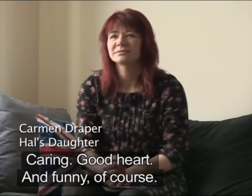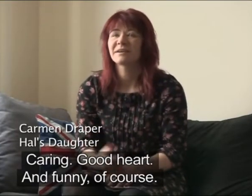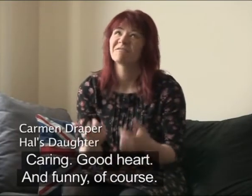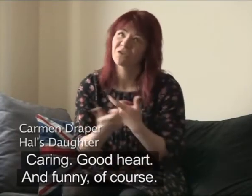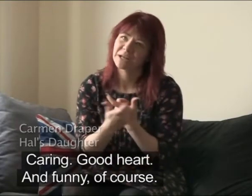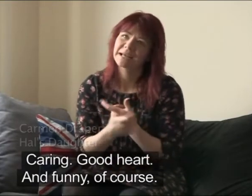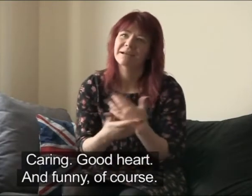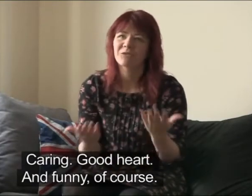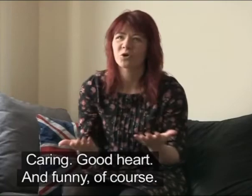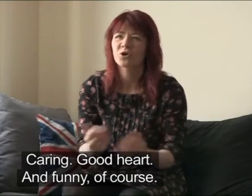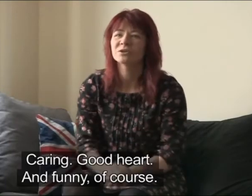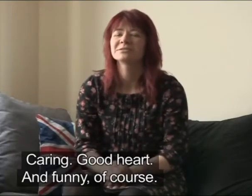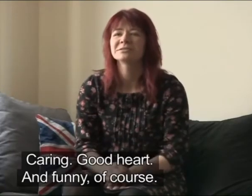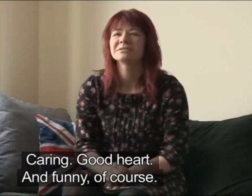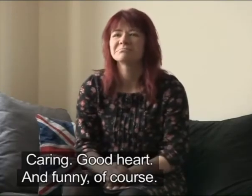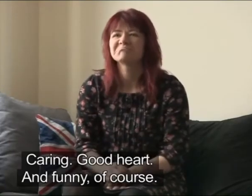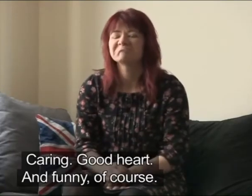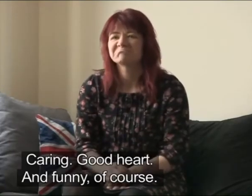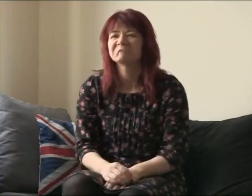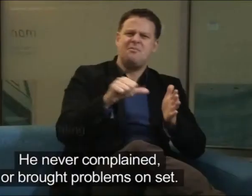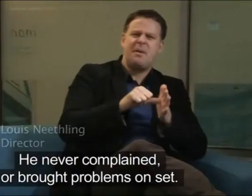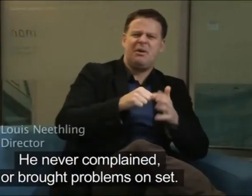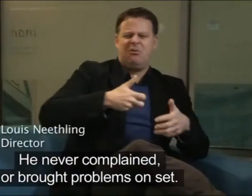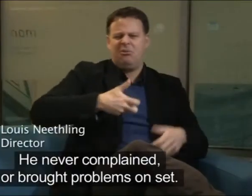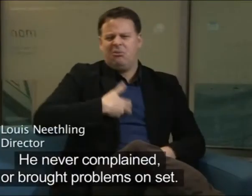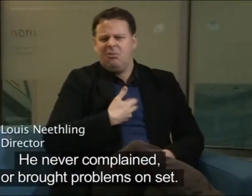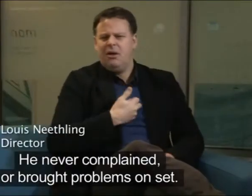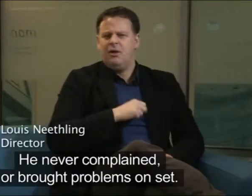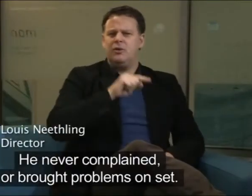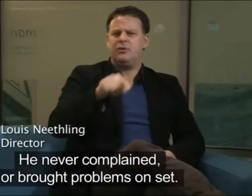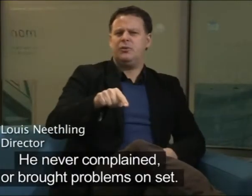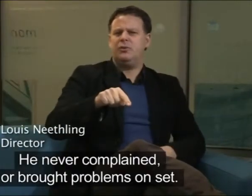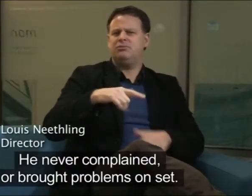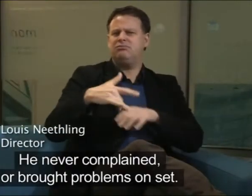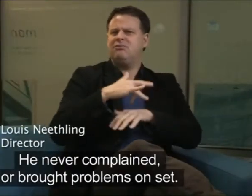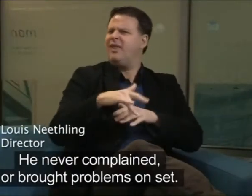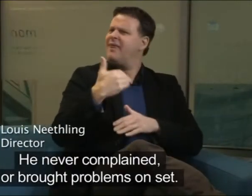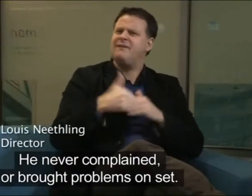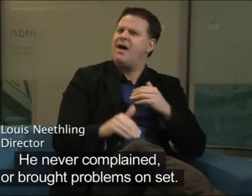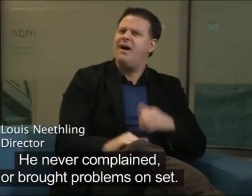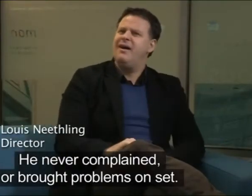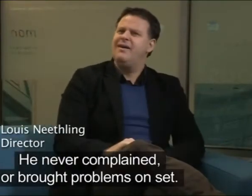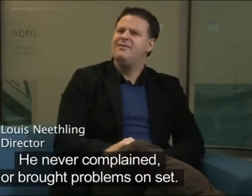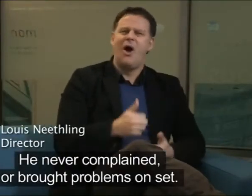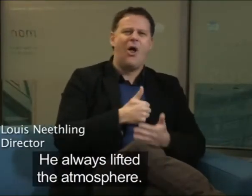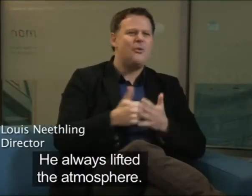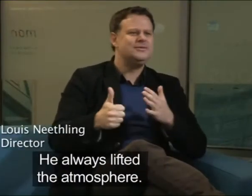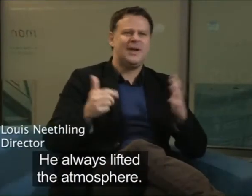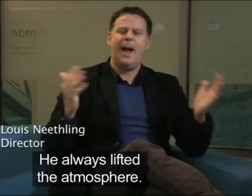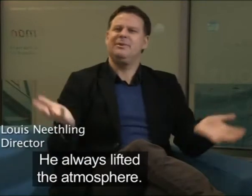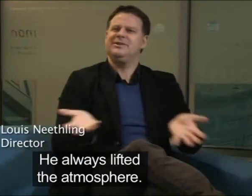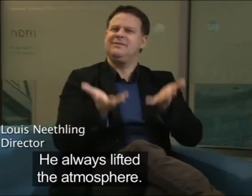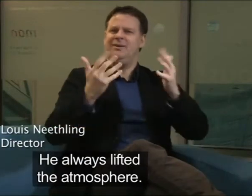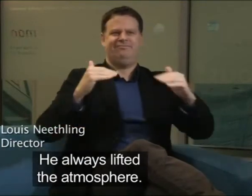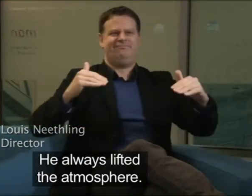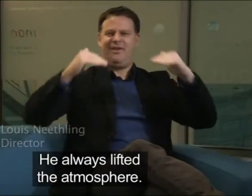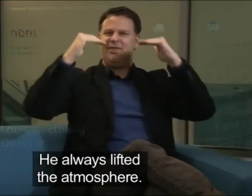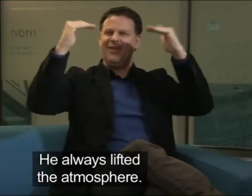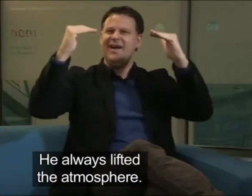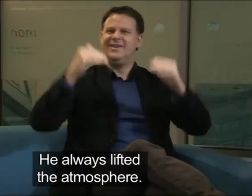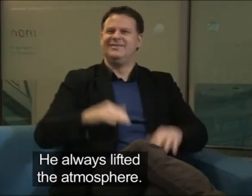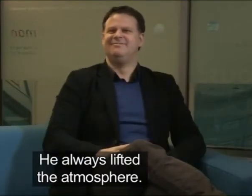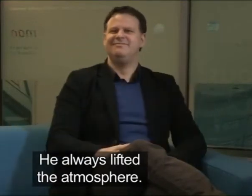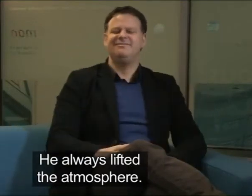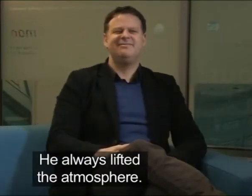Caring, good heart, and funny, of course. He never complained or brought problems on set.